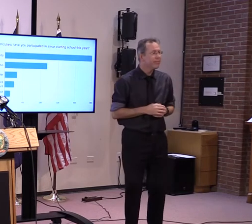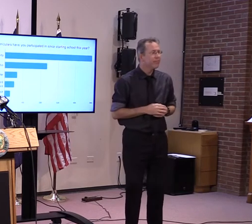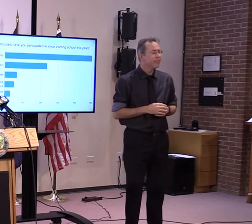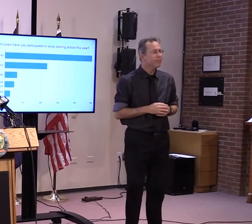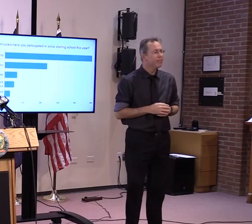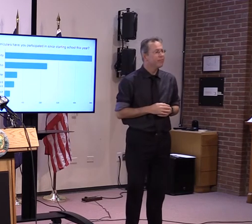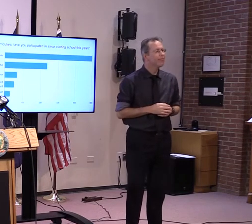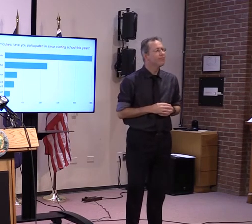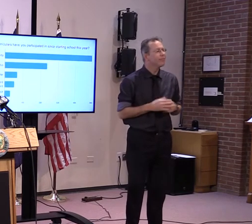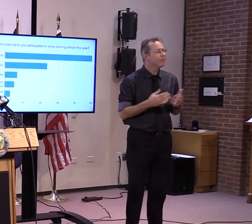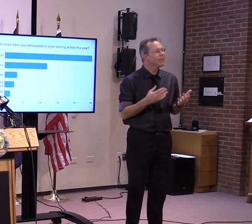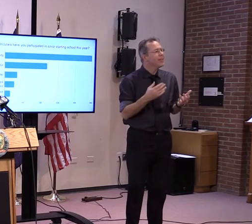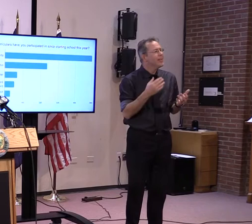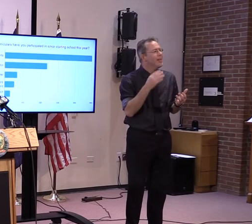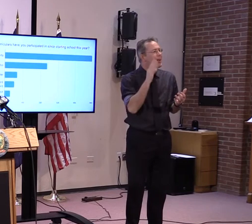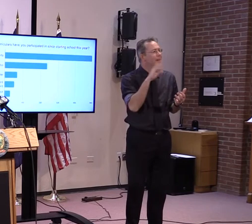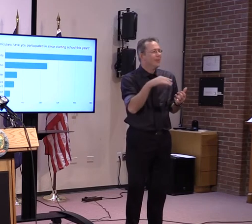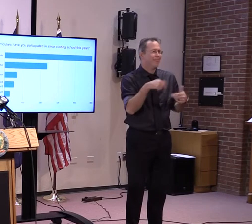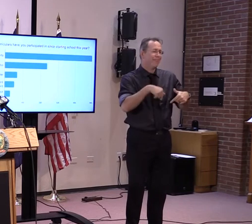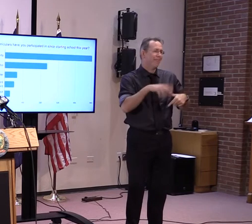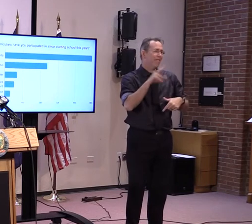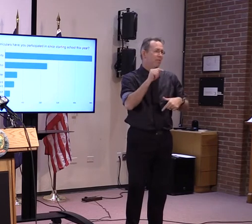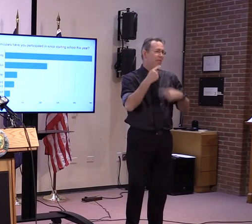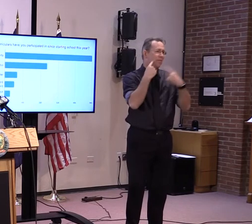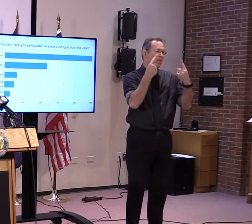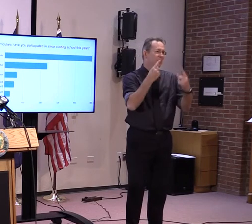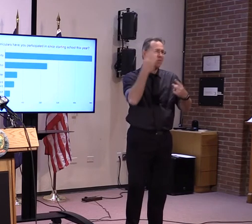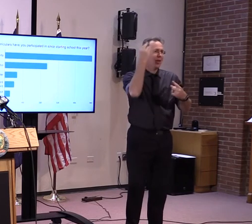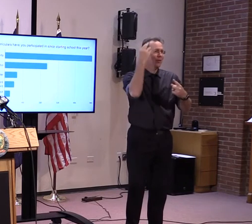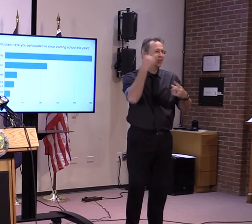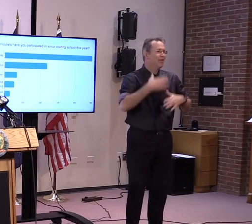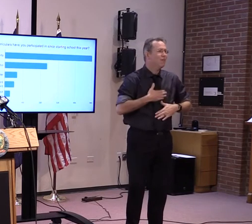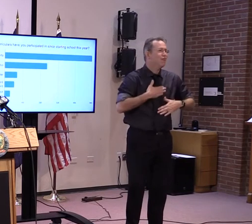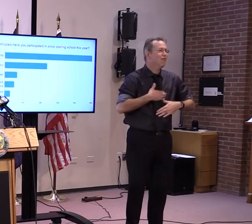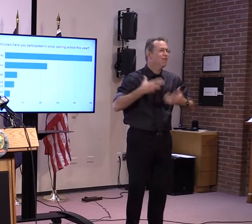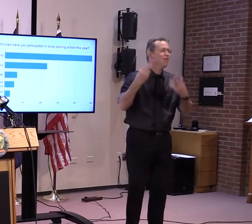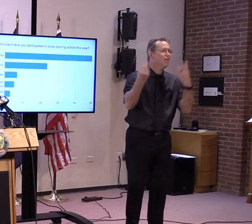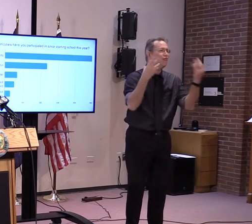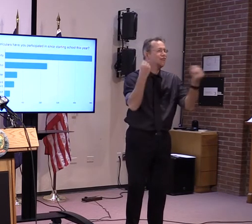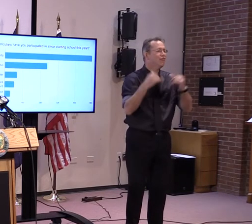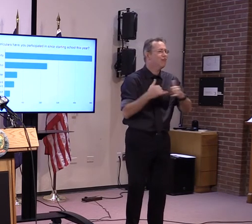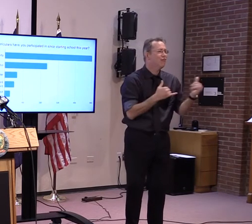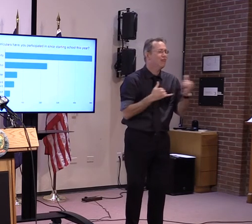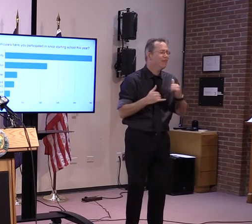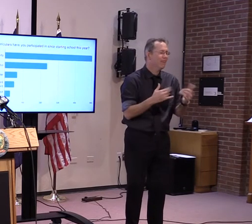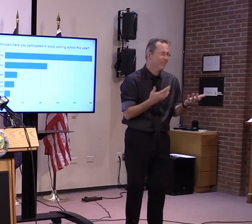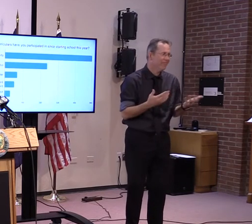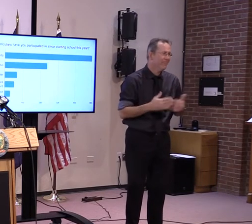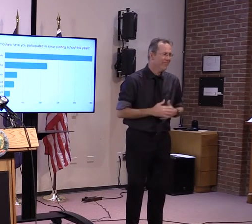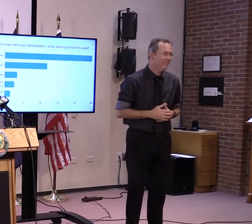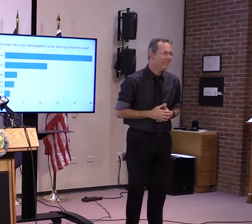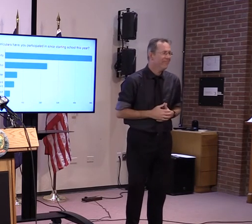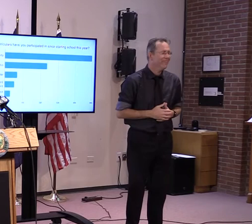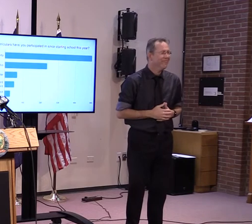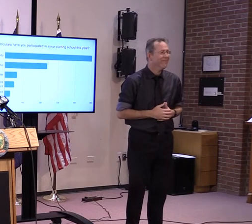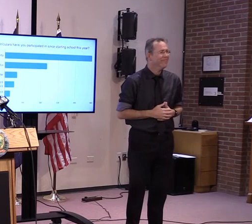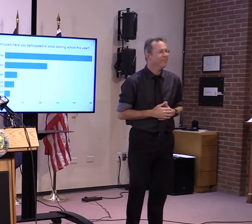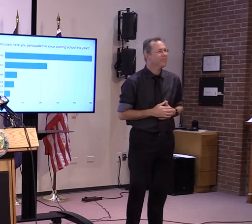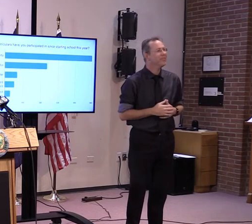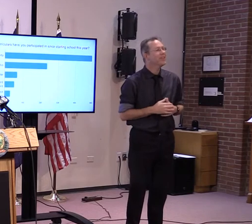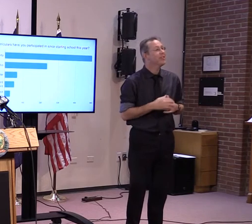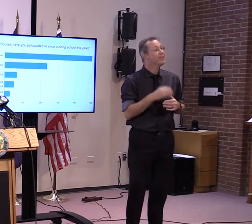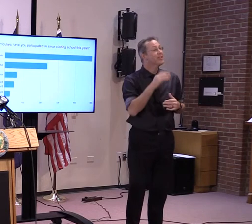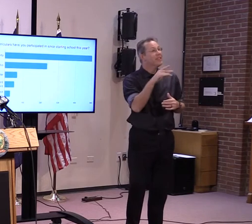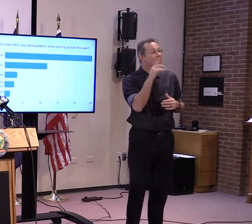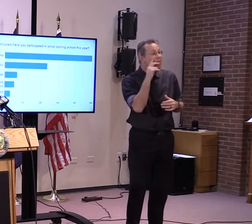to Vermonters to please be safe, because if we're not safe over break and schools have to go fully virtual, a lot of